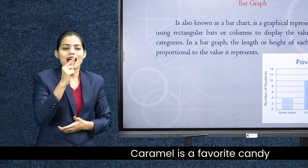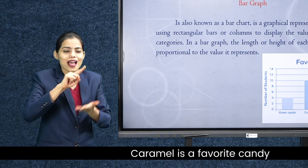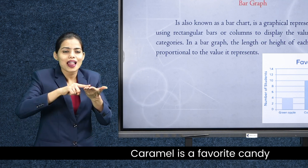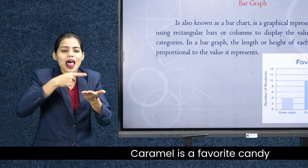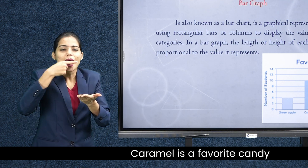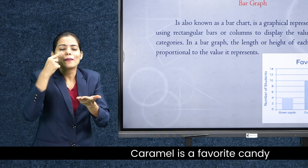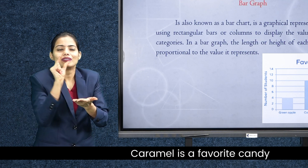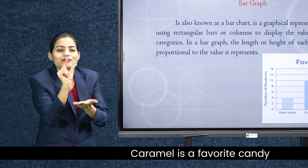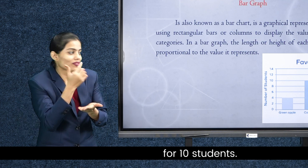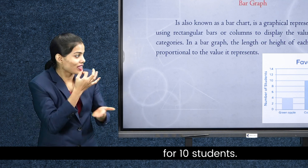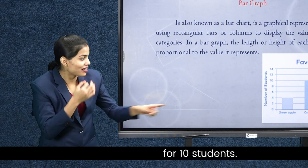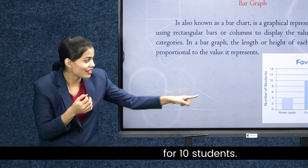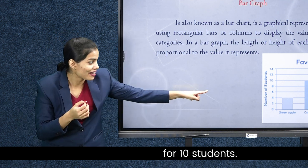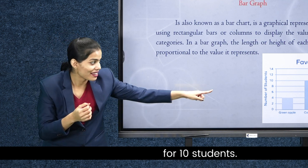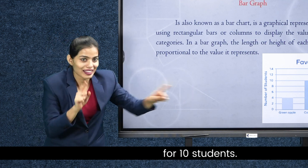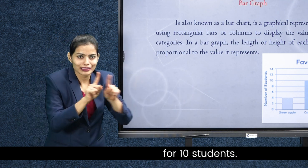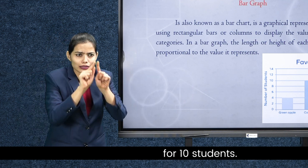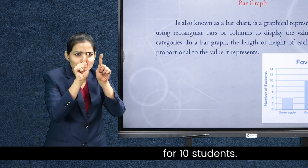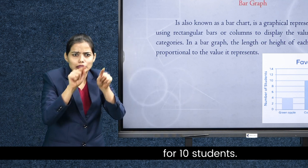Caramel is a favorite candy for 10 students.